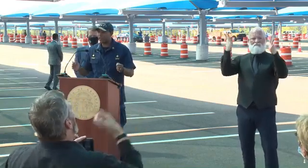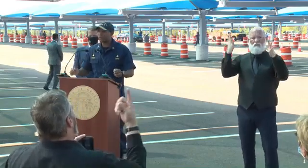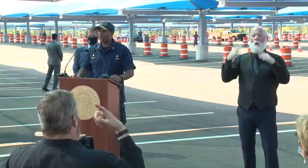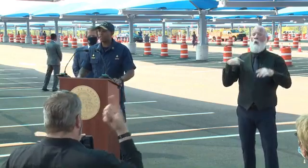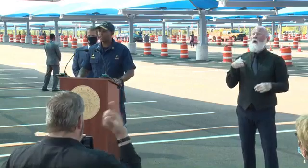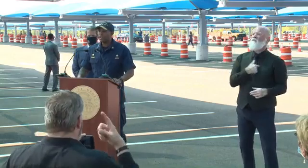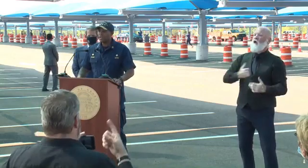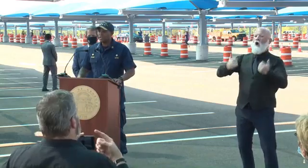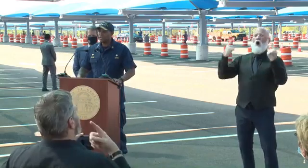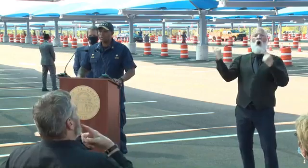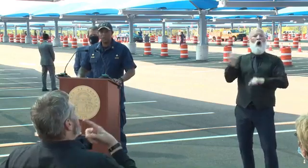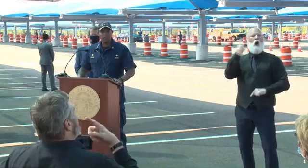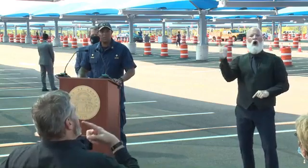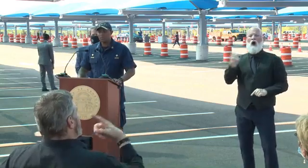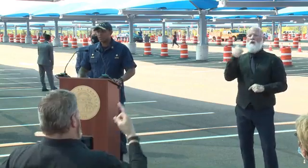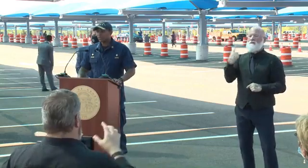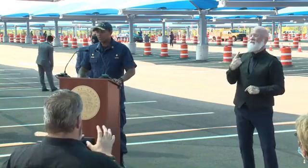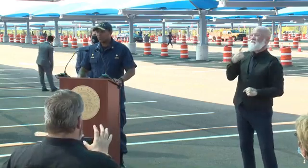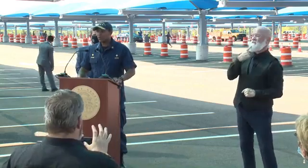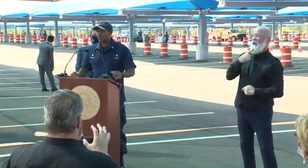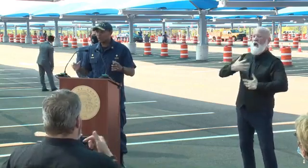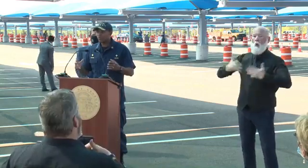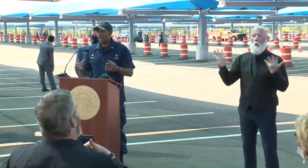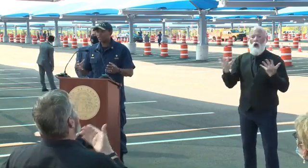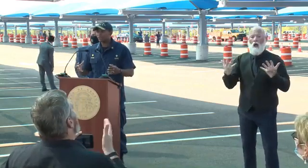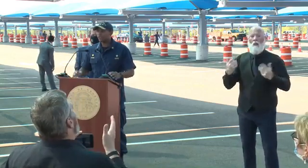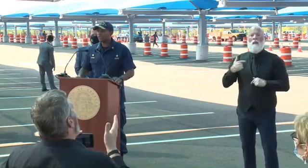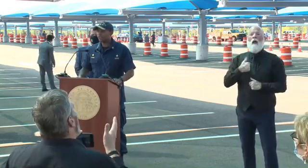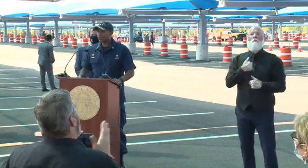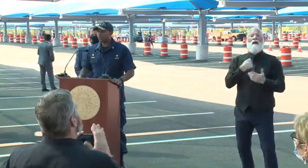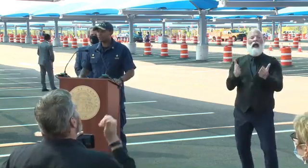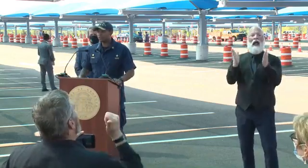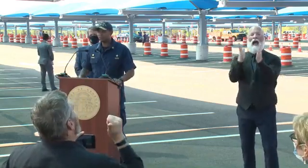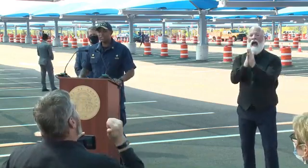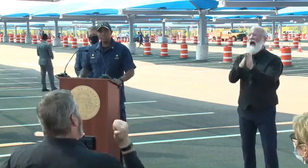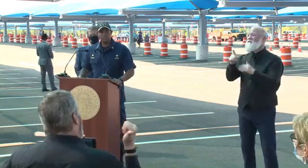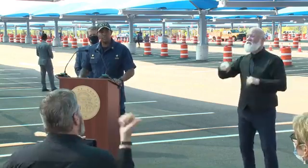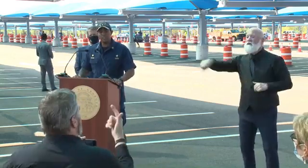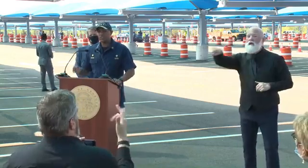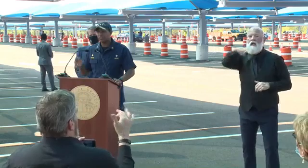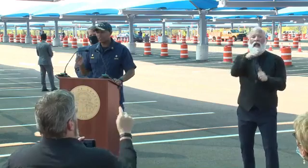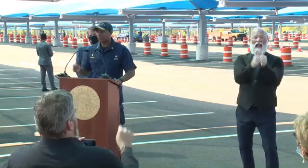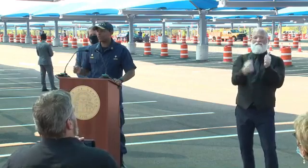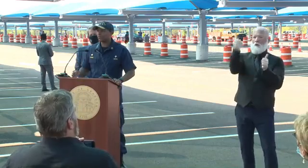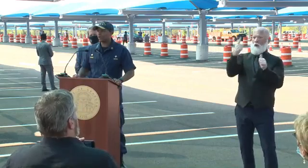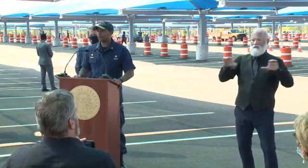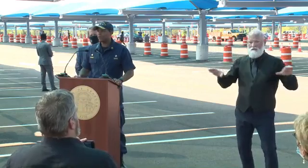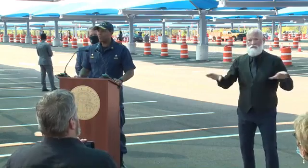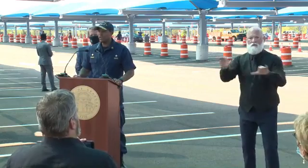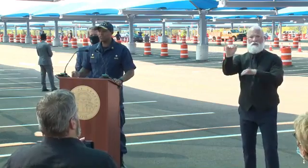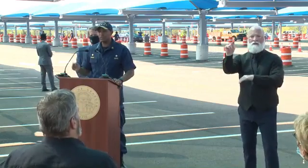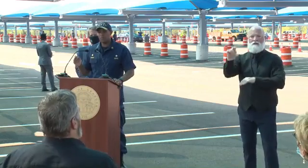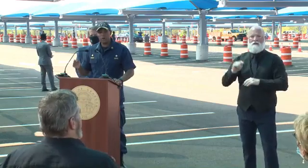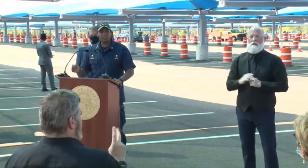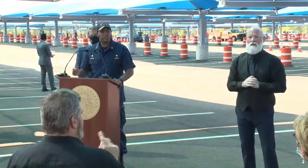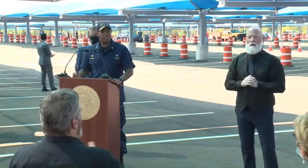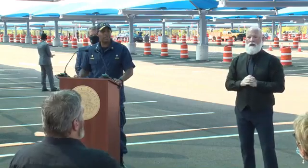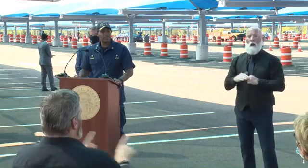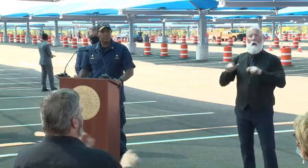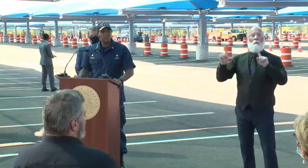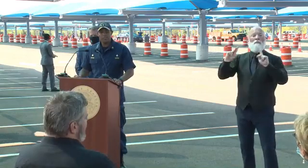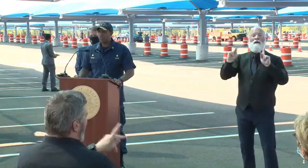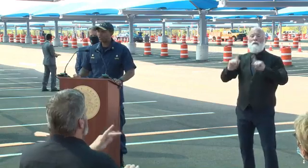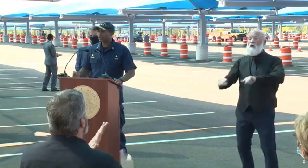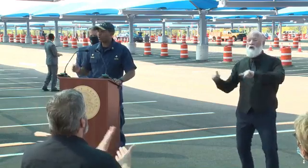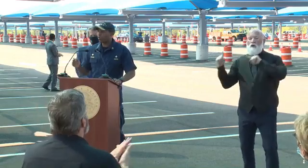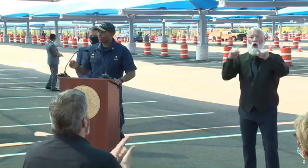calling on everyone, and I'm calling on the people who are going back to school in person, especially, to do their part. Make sure you're washing your